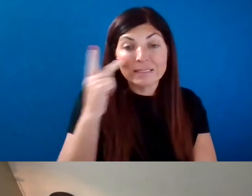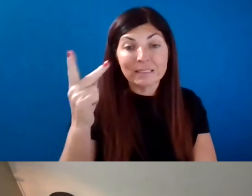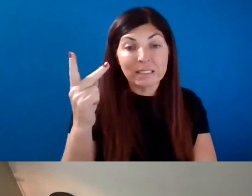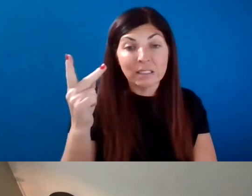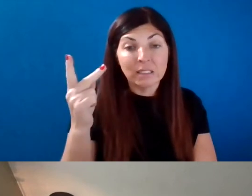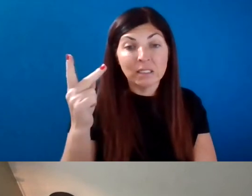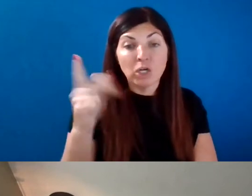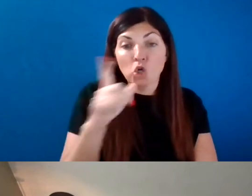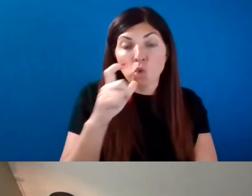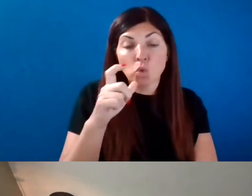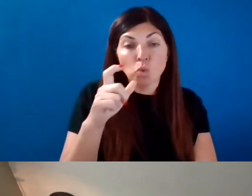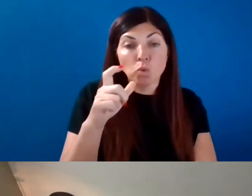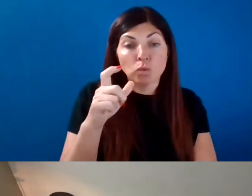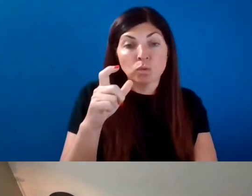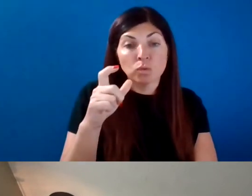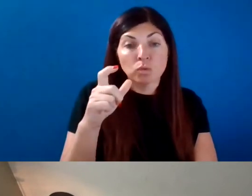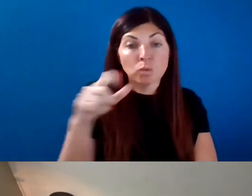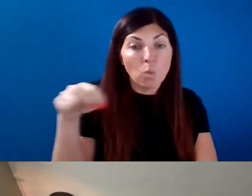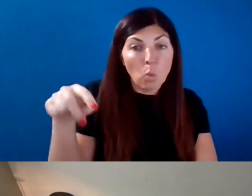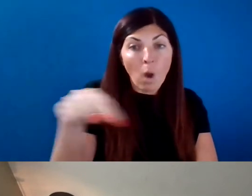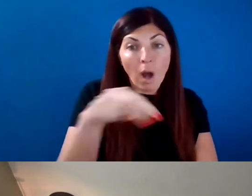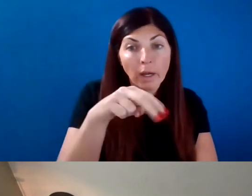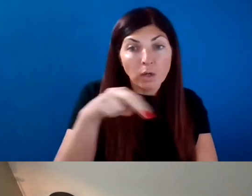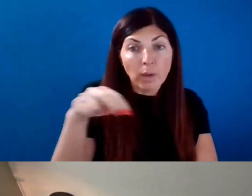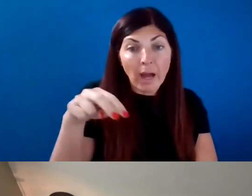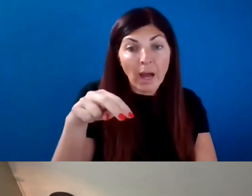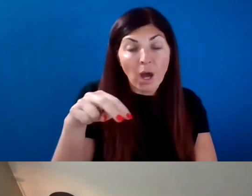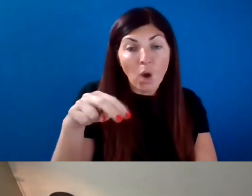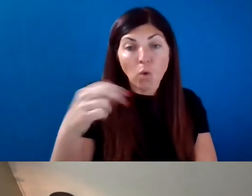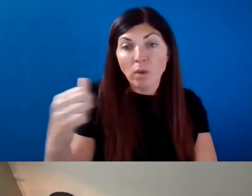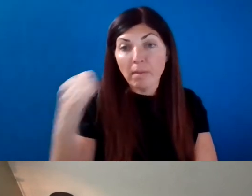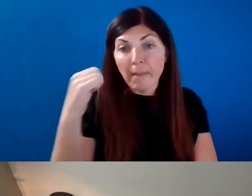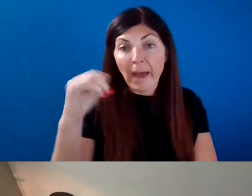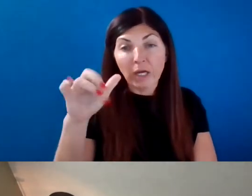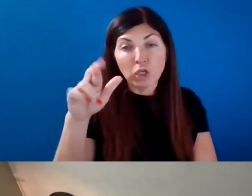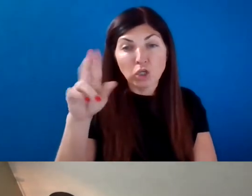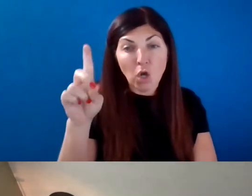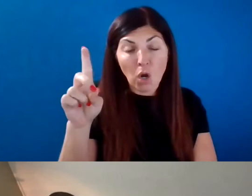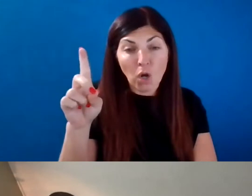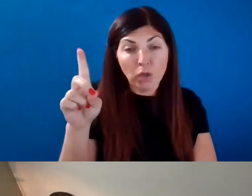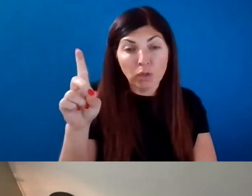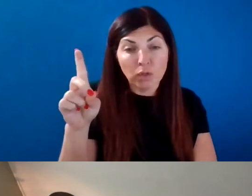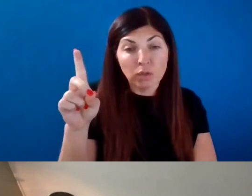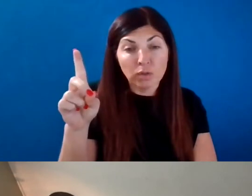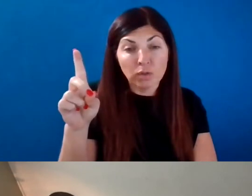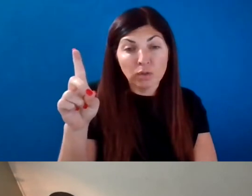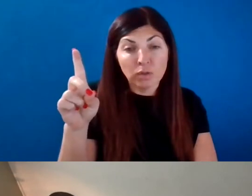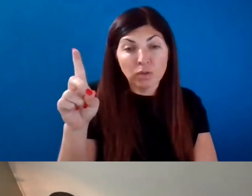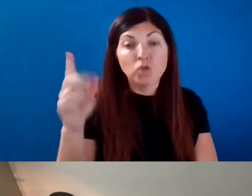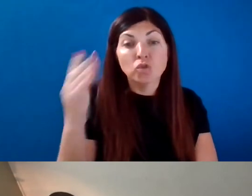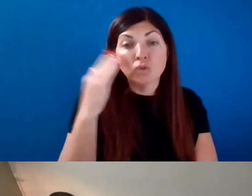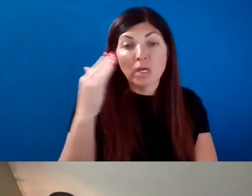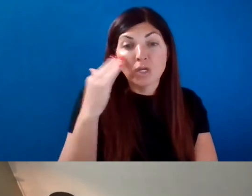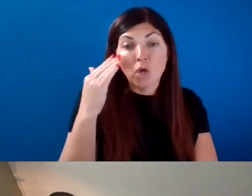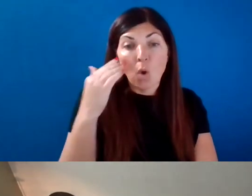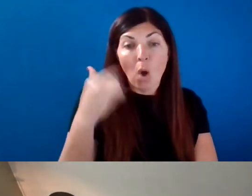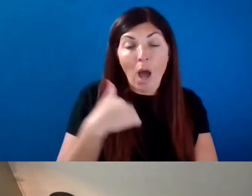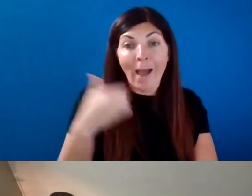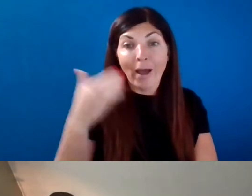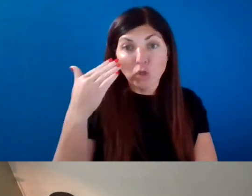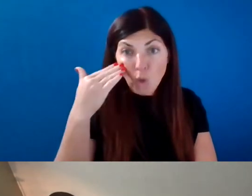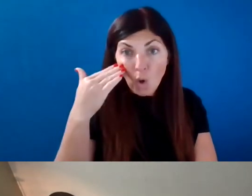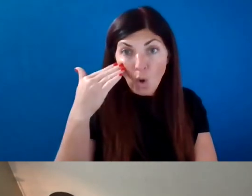is walking in the backyard. So I know that I know who's in the backyard at